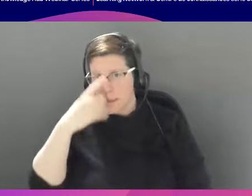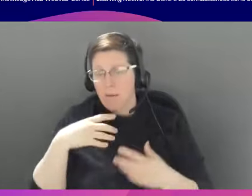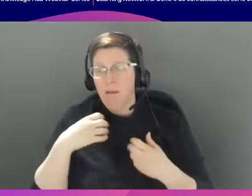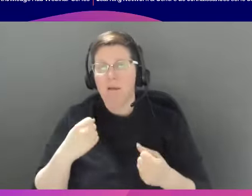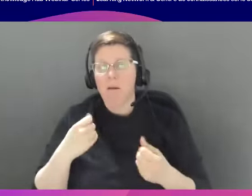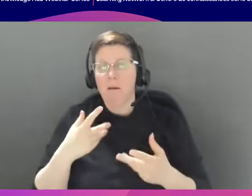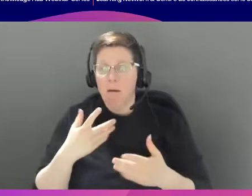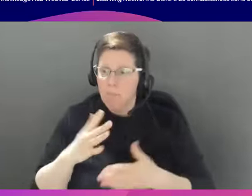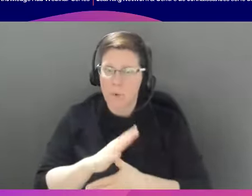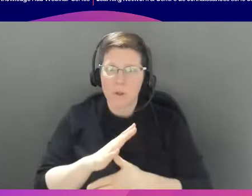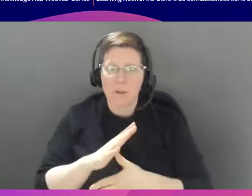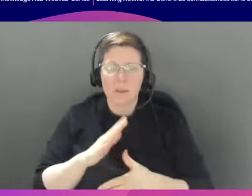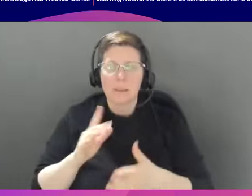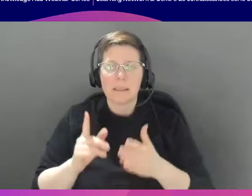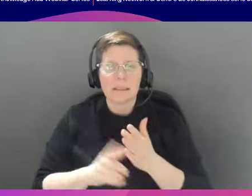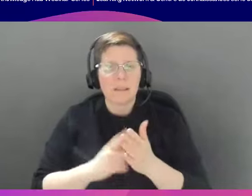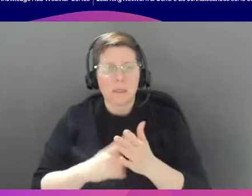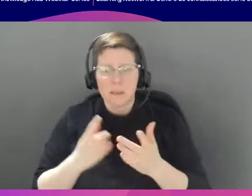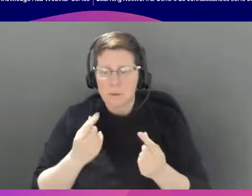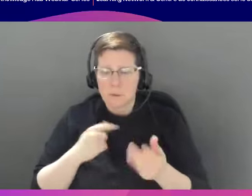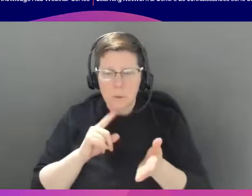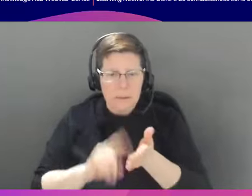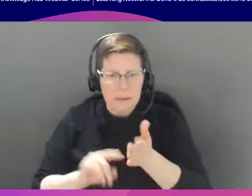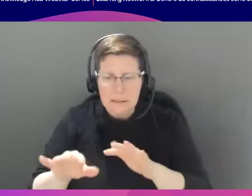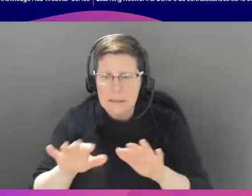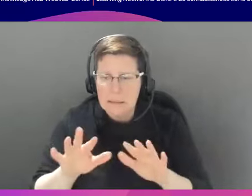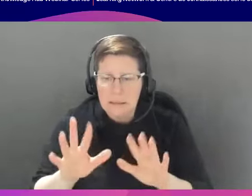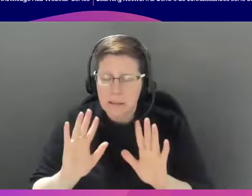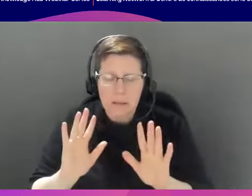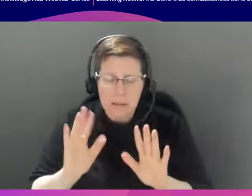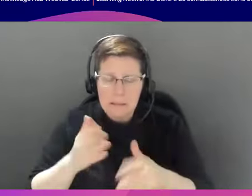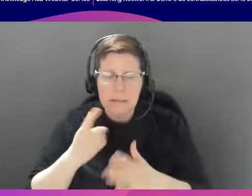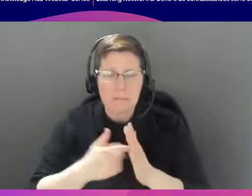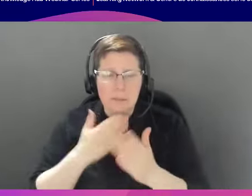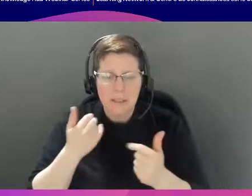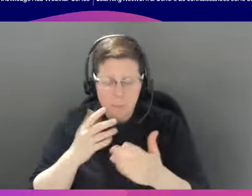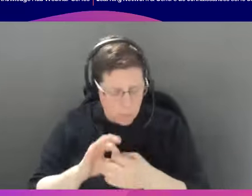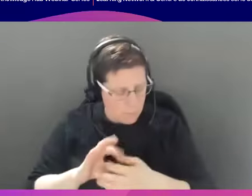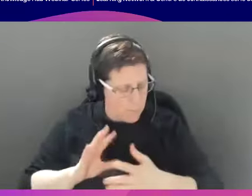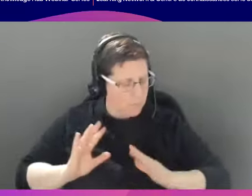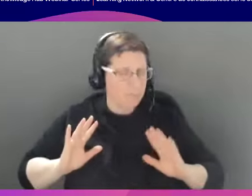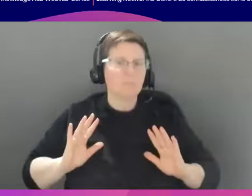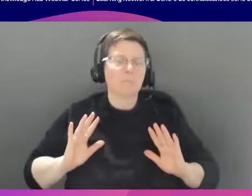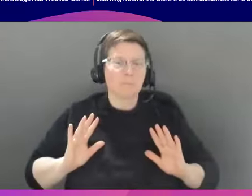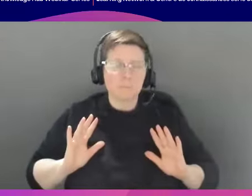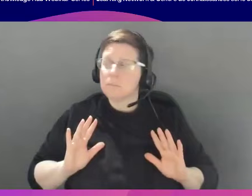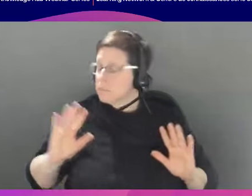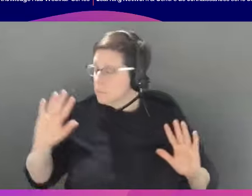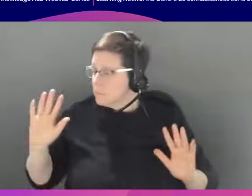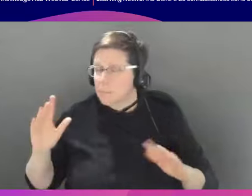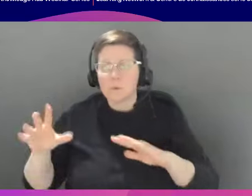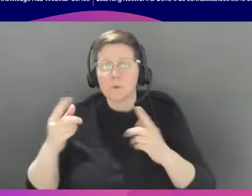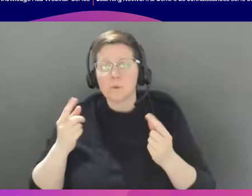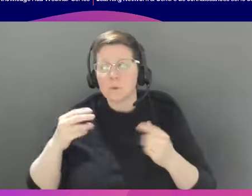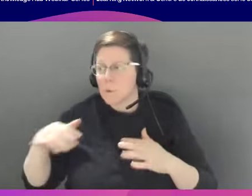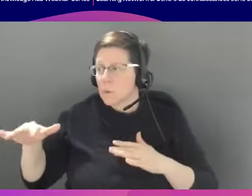as a researcher sometimes, and letting yourself like walk away from the computer and disengage with perhaps like opportunities that